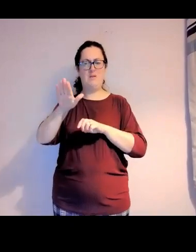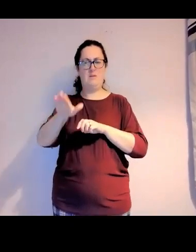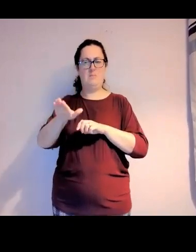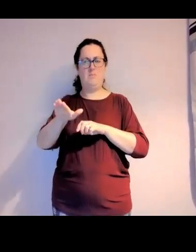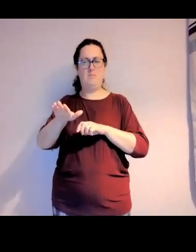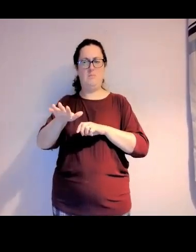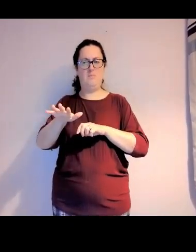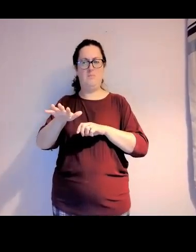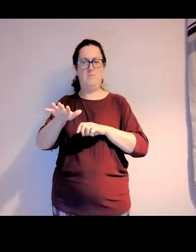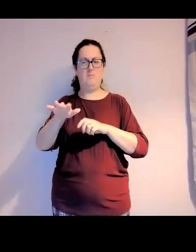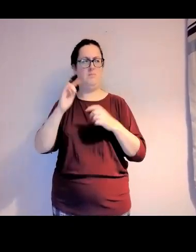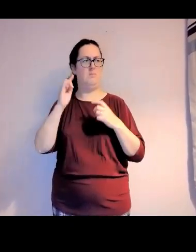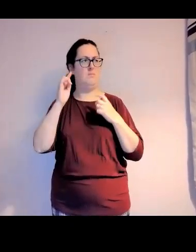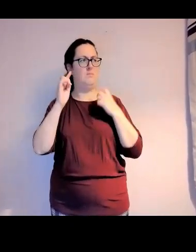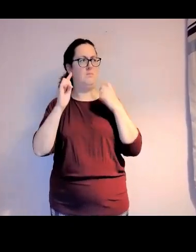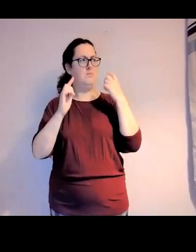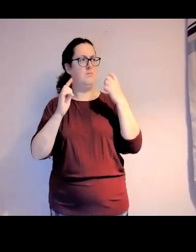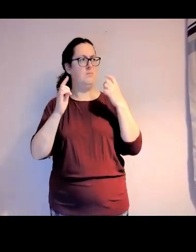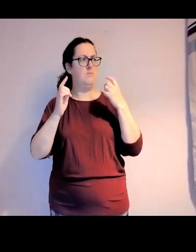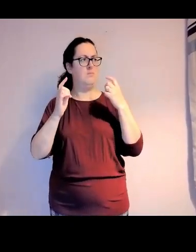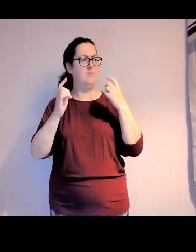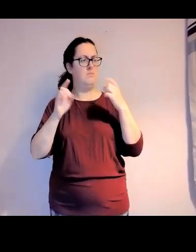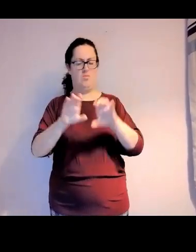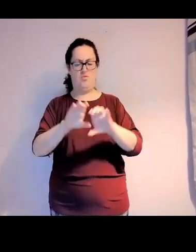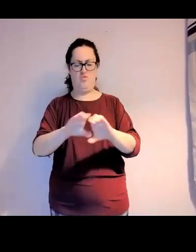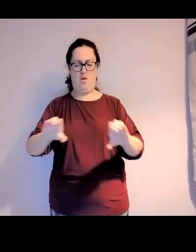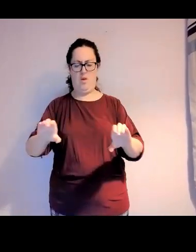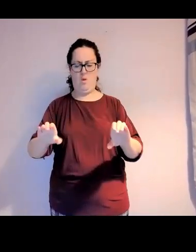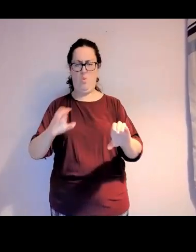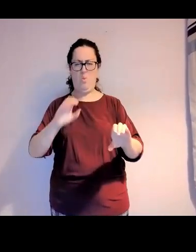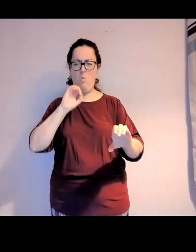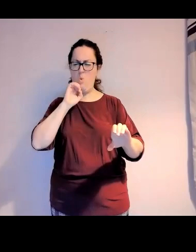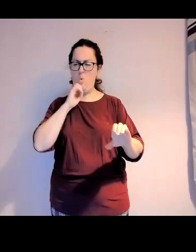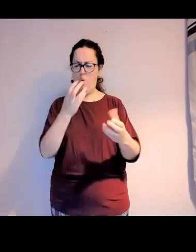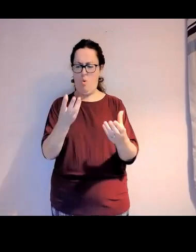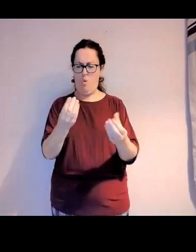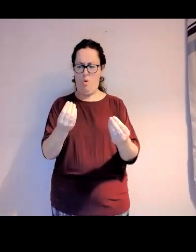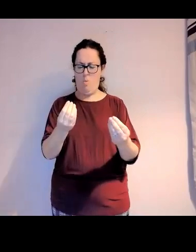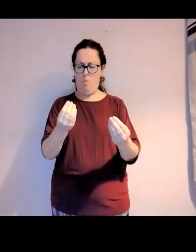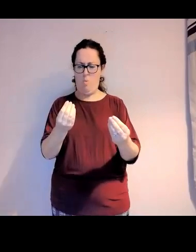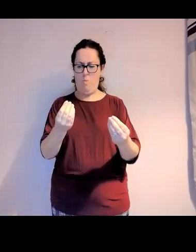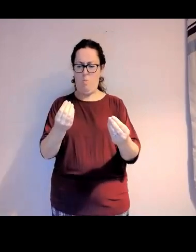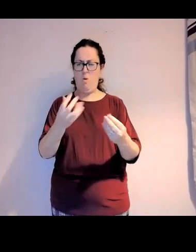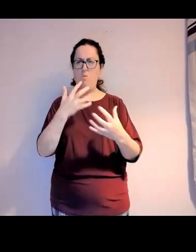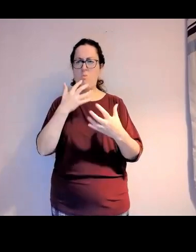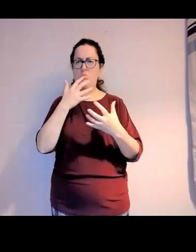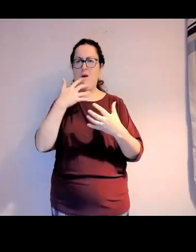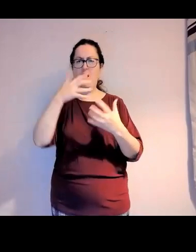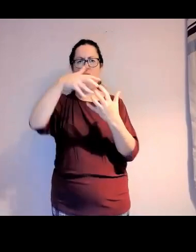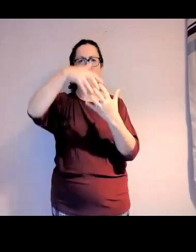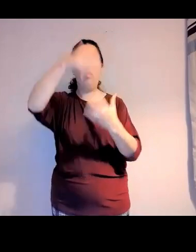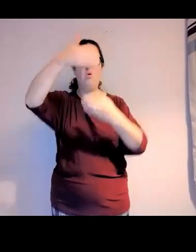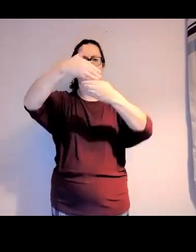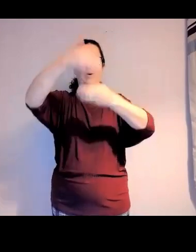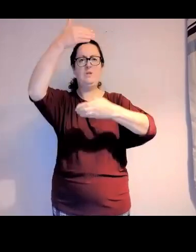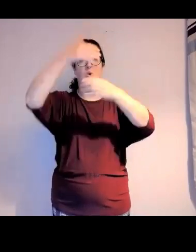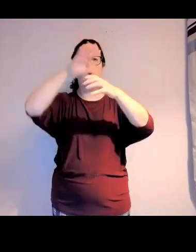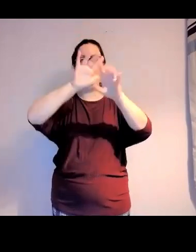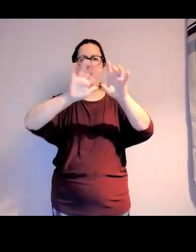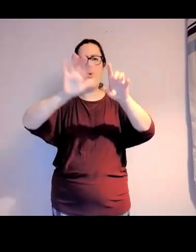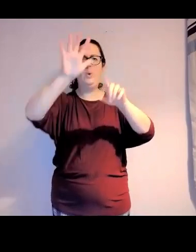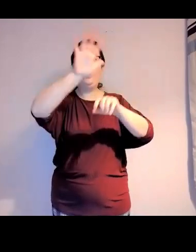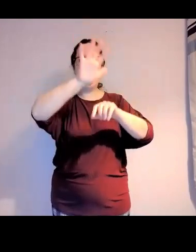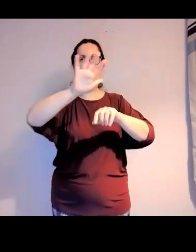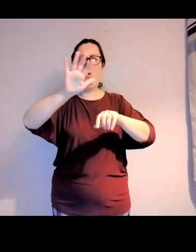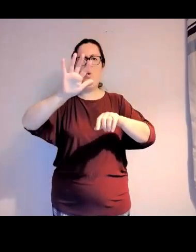creak, the rail dampish warm from my hand, my breath at the window glass, a wisp of fog, or